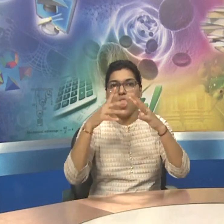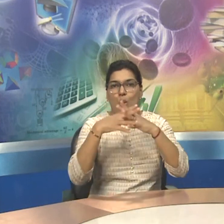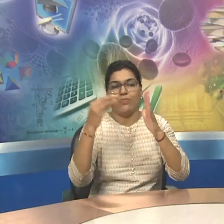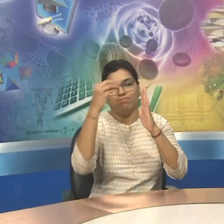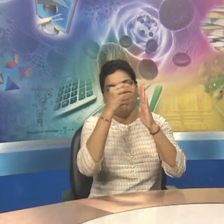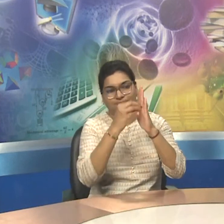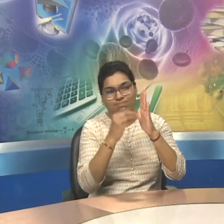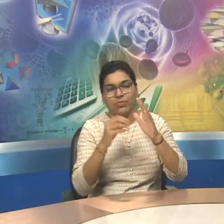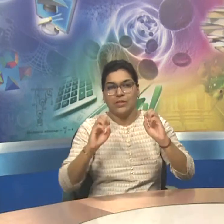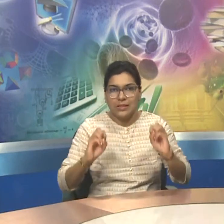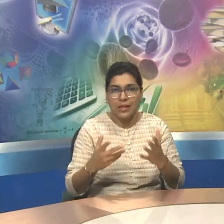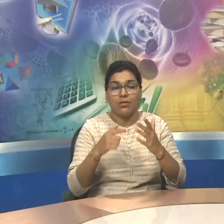developed